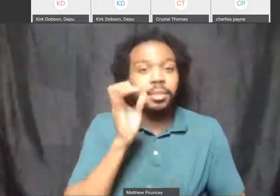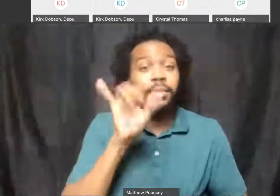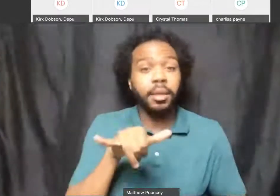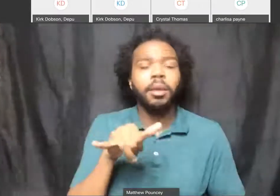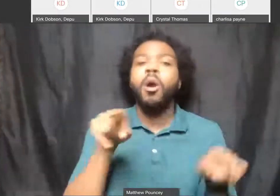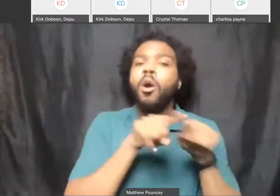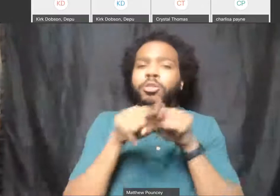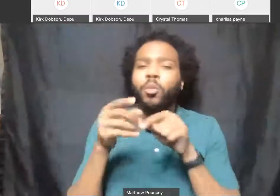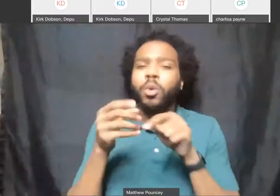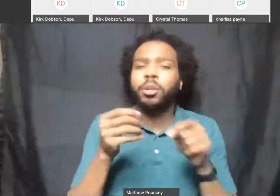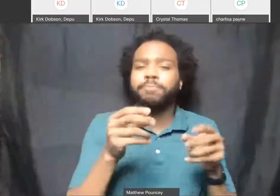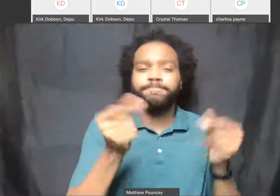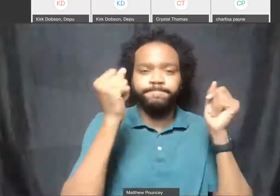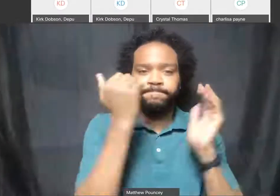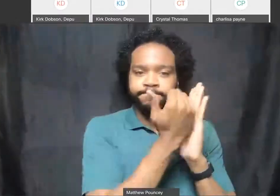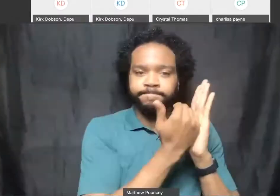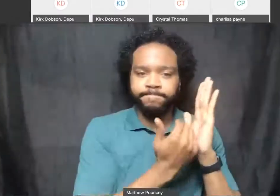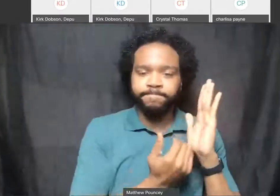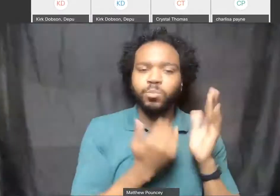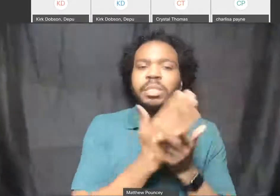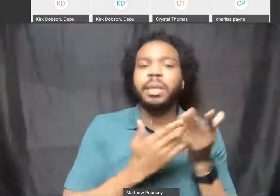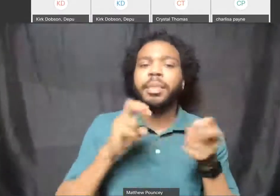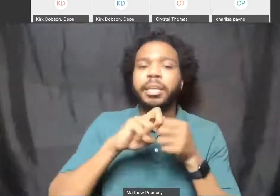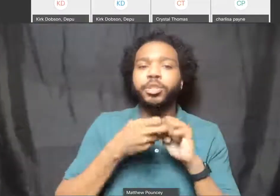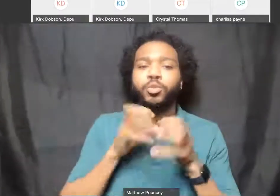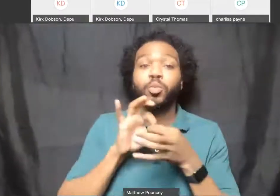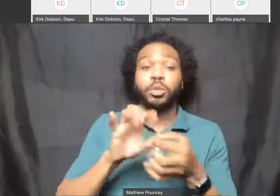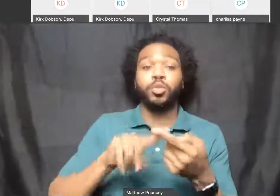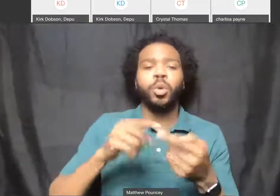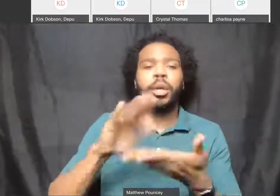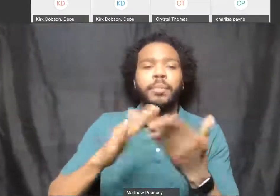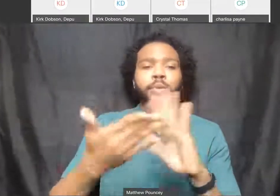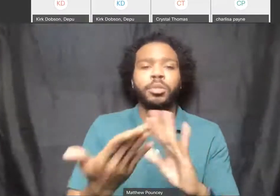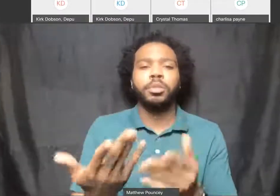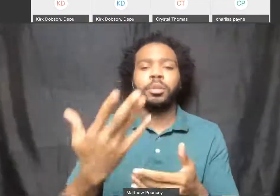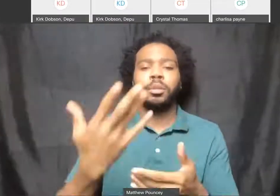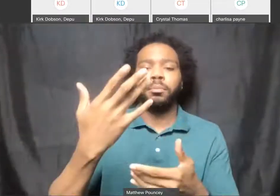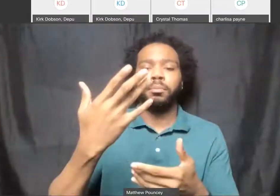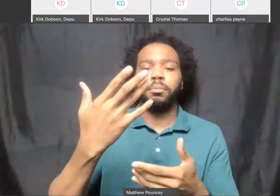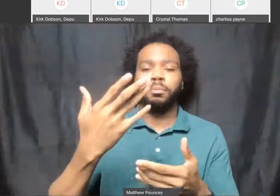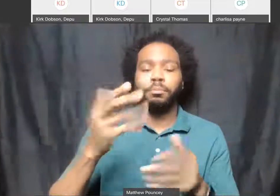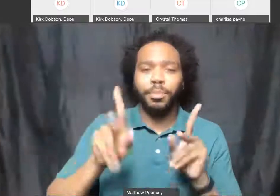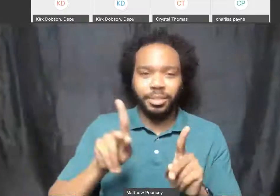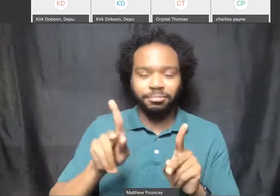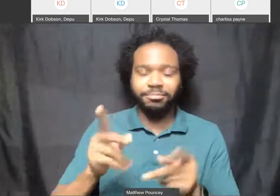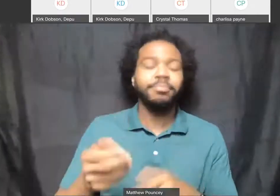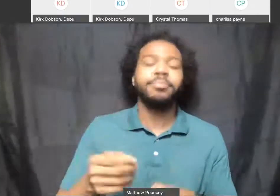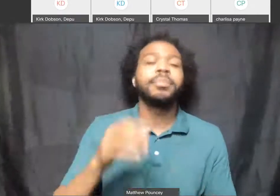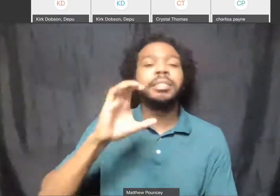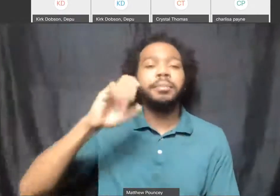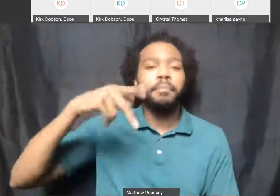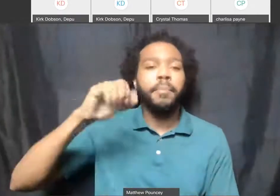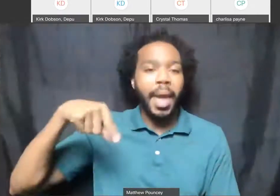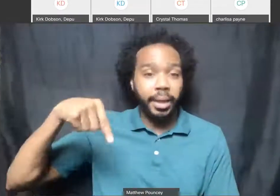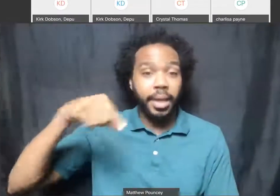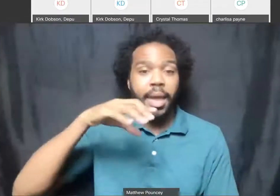through some of the issues related to the community participation assessment and questionnaire. It's there